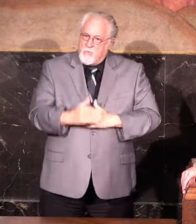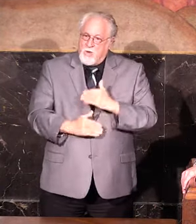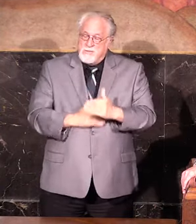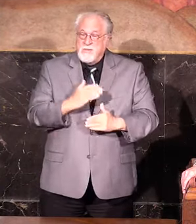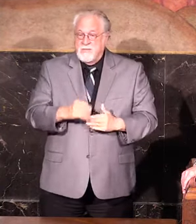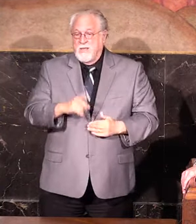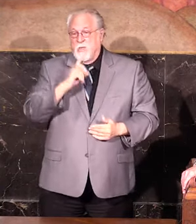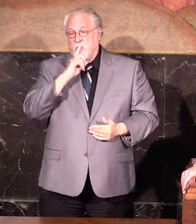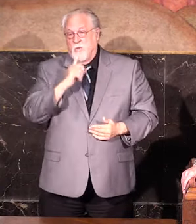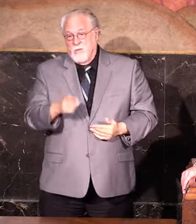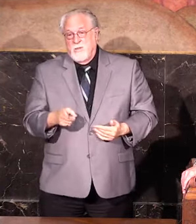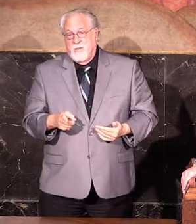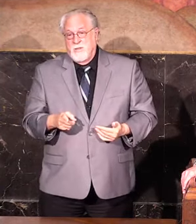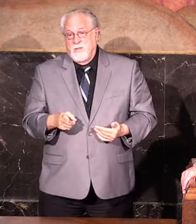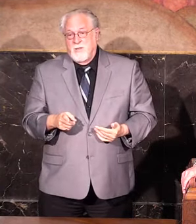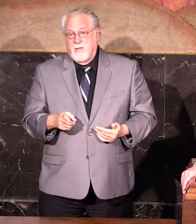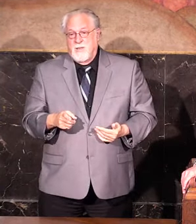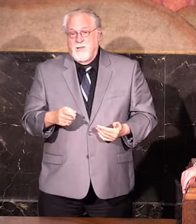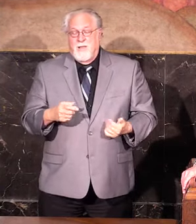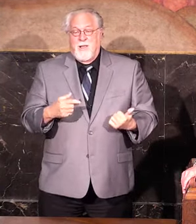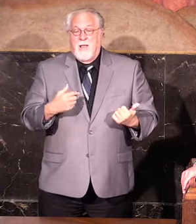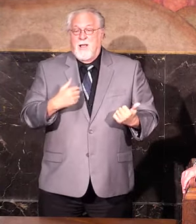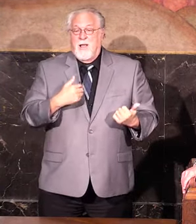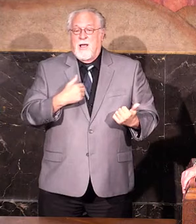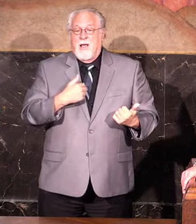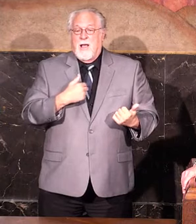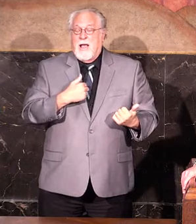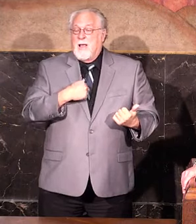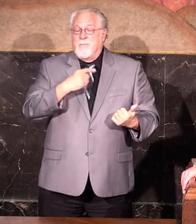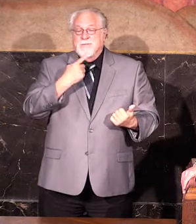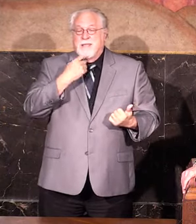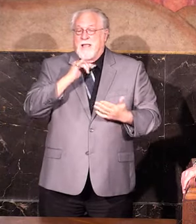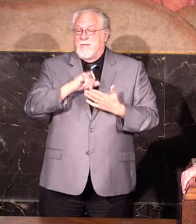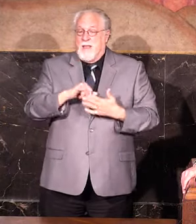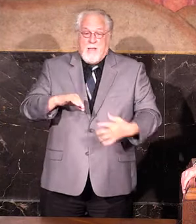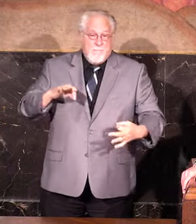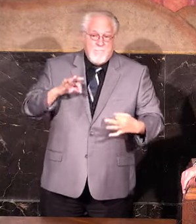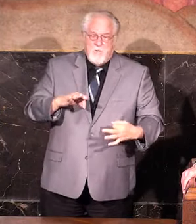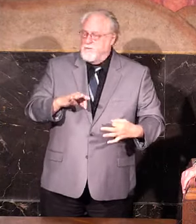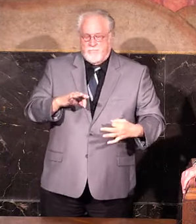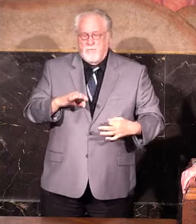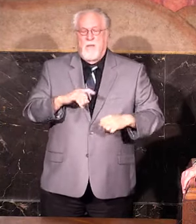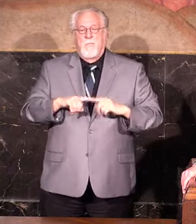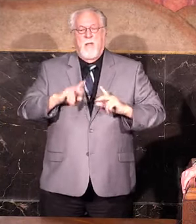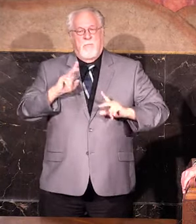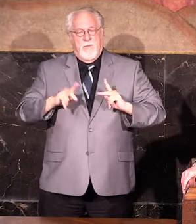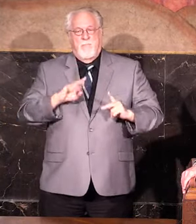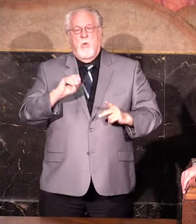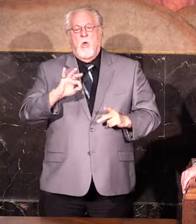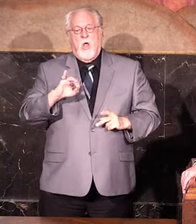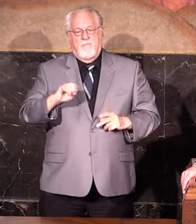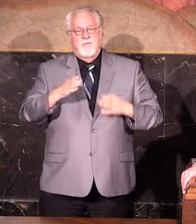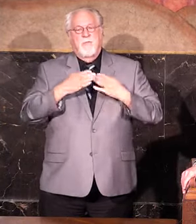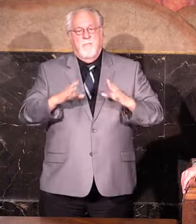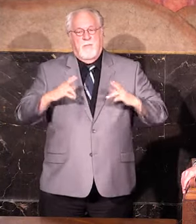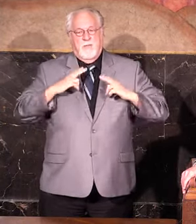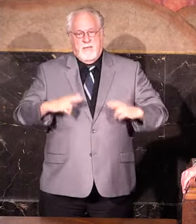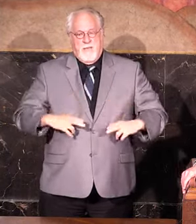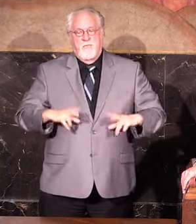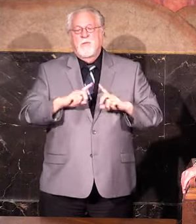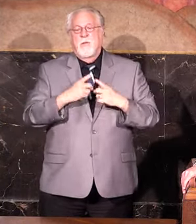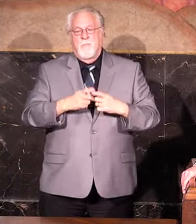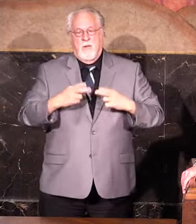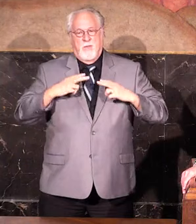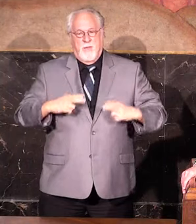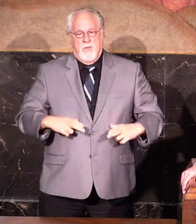frankly, I'm never going to say anything that we do is perfect, but the people at the Office of Public Health in our Department of Health have spent